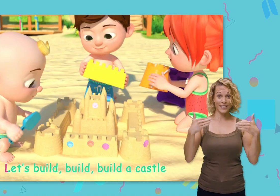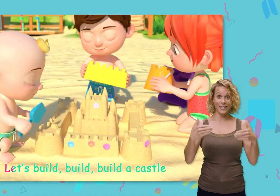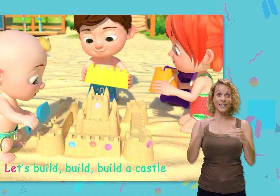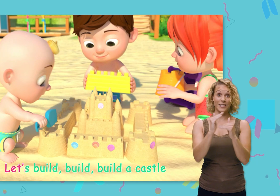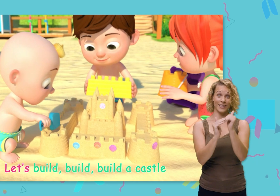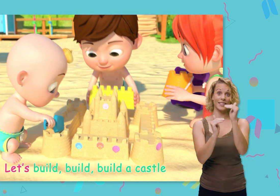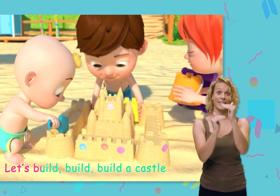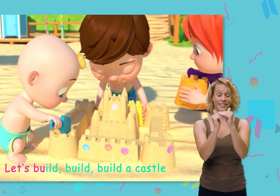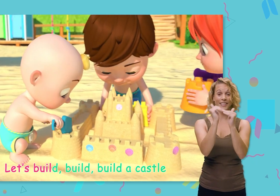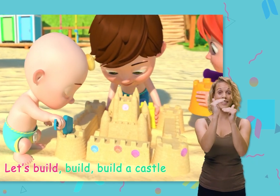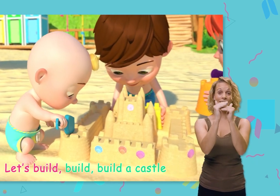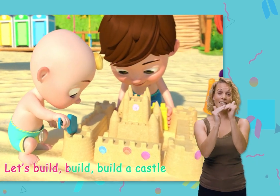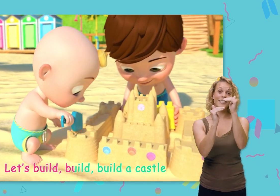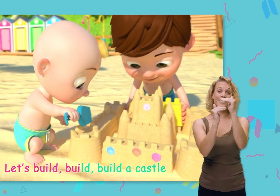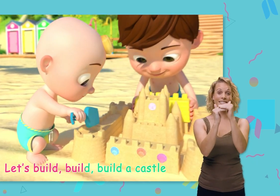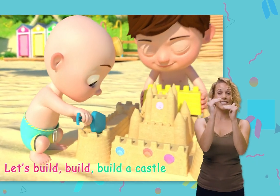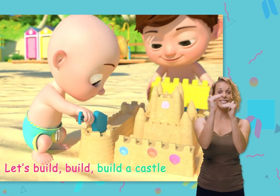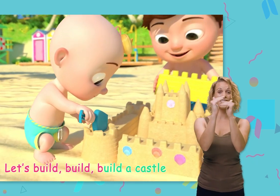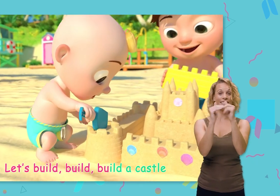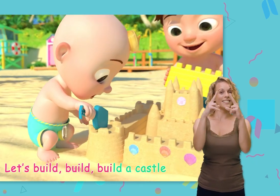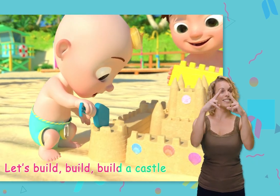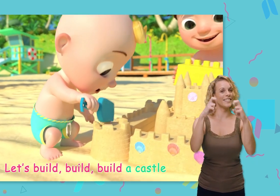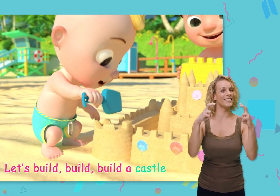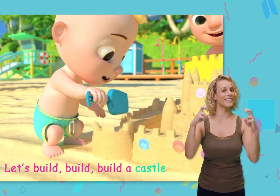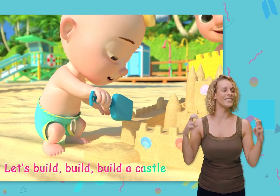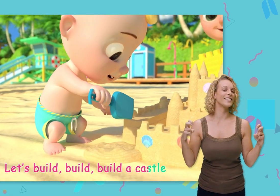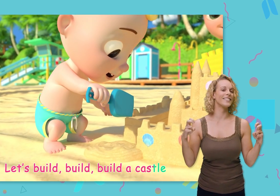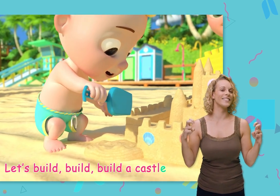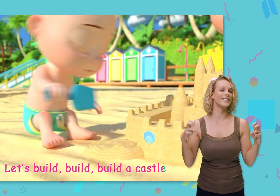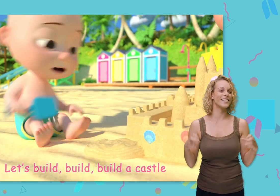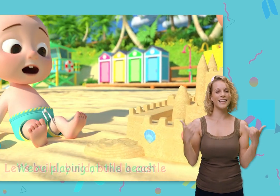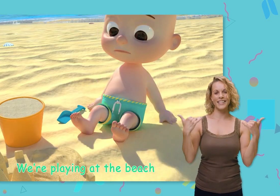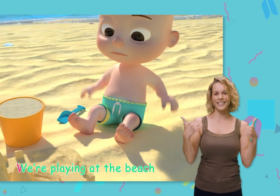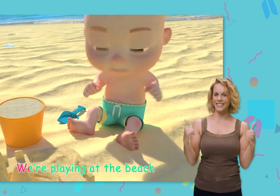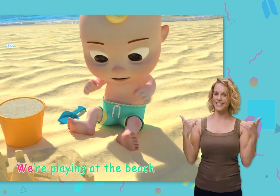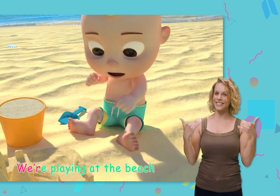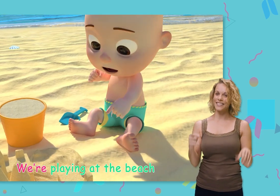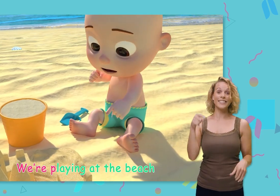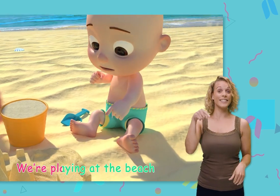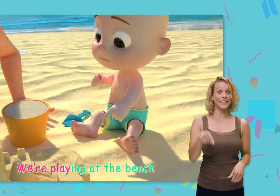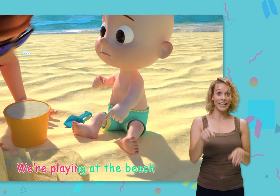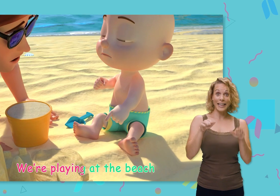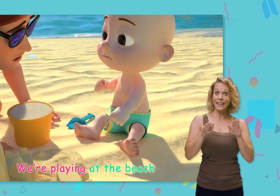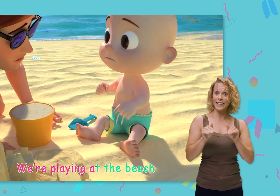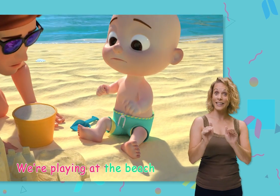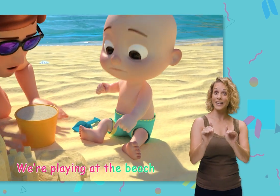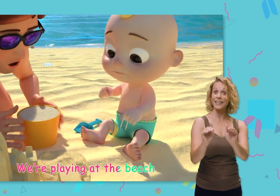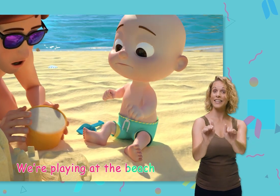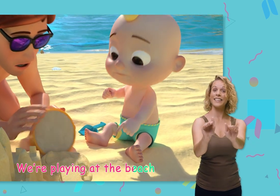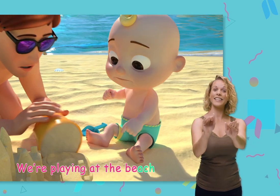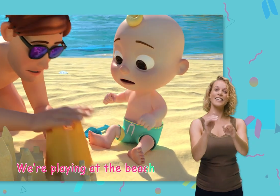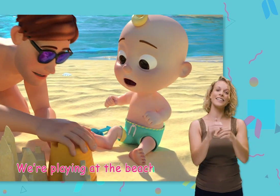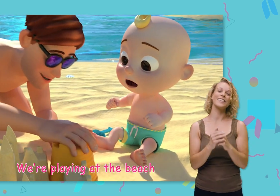Let's build, build, build a castle. We're playing at the